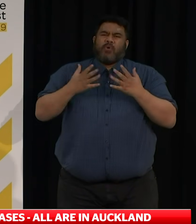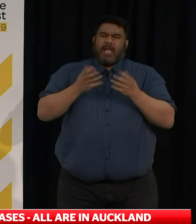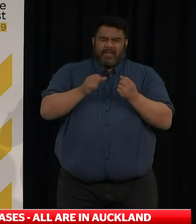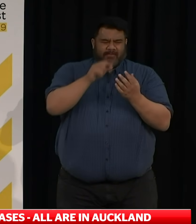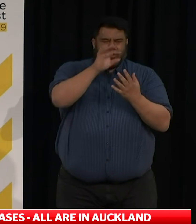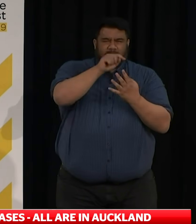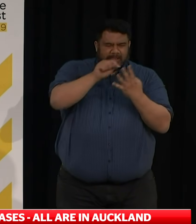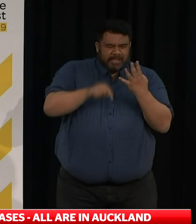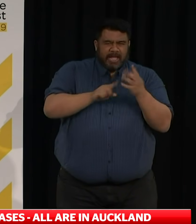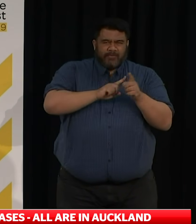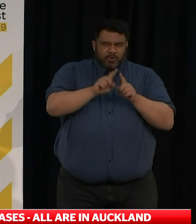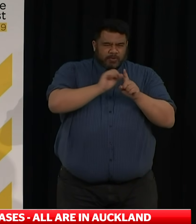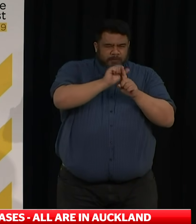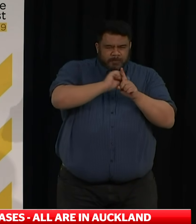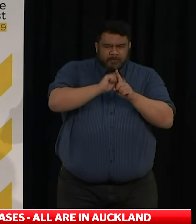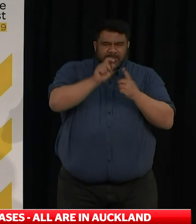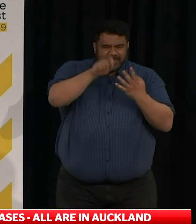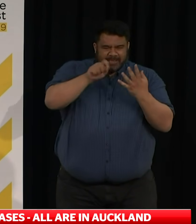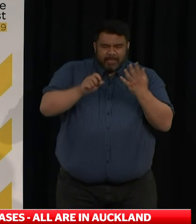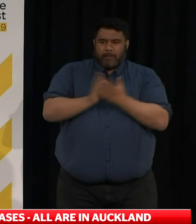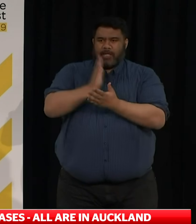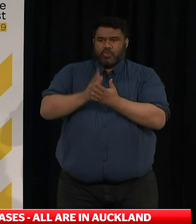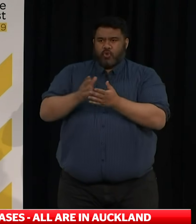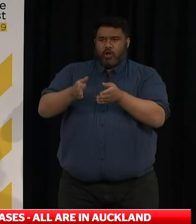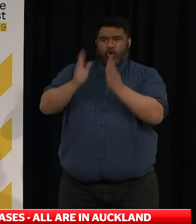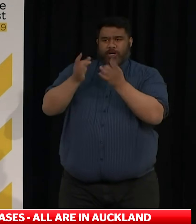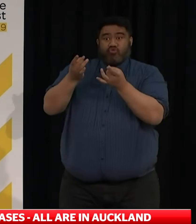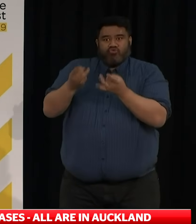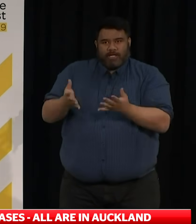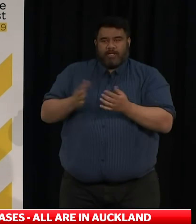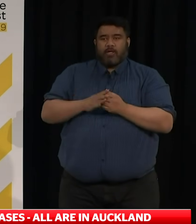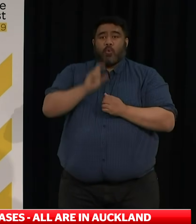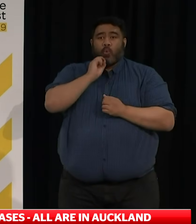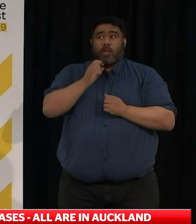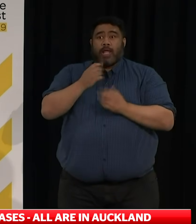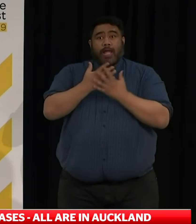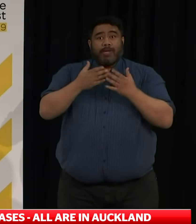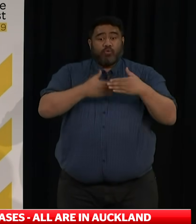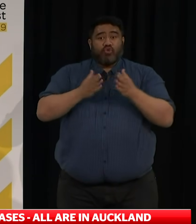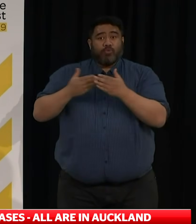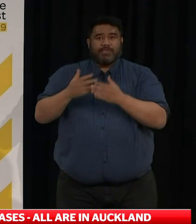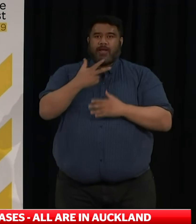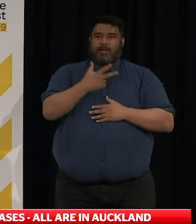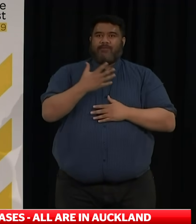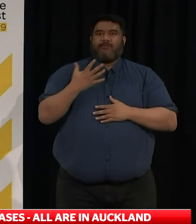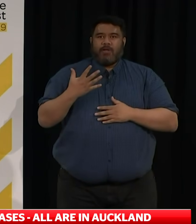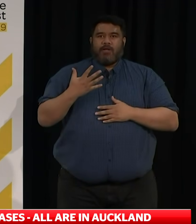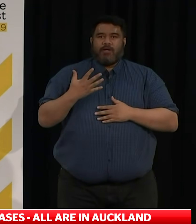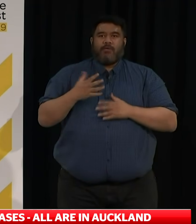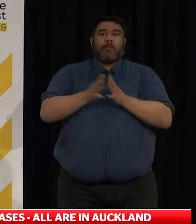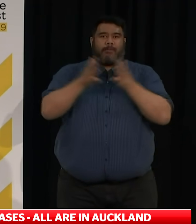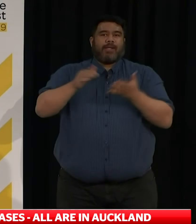when standing up a new MIQ facility, but the Elms will add another 85 rooms, which is a welcome addition to our MIQ